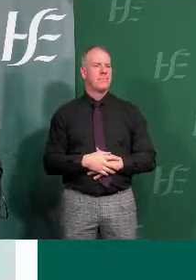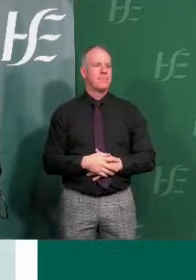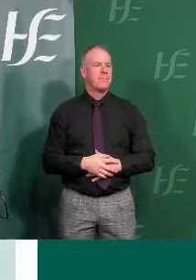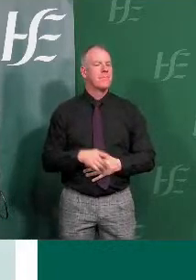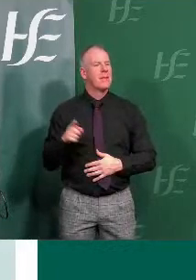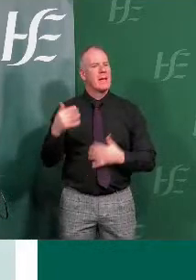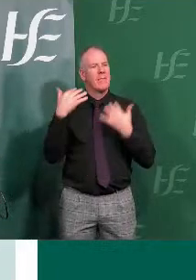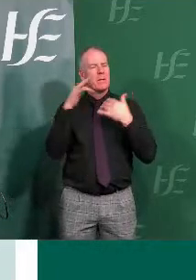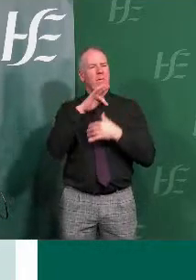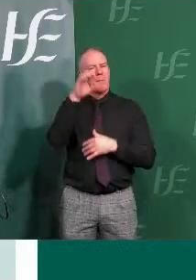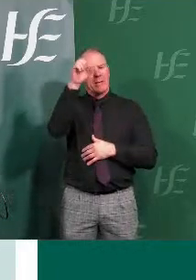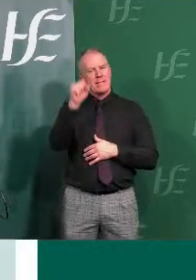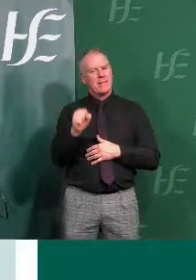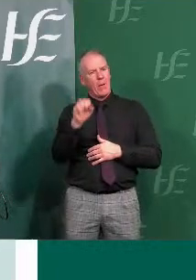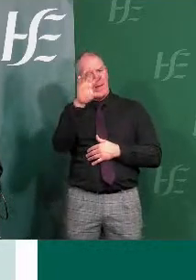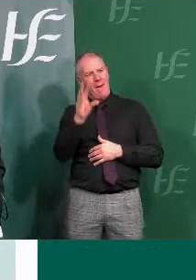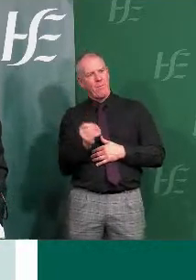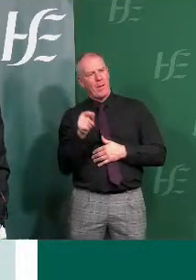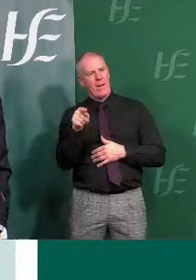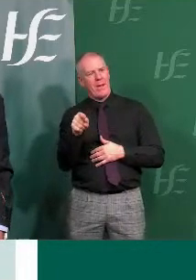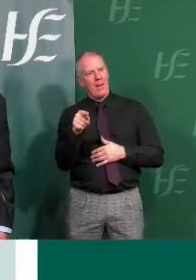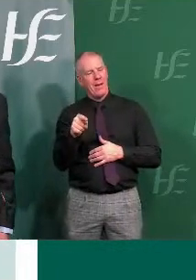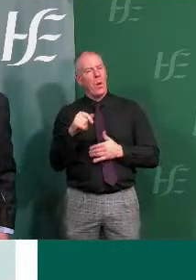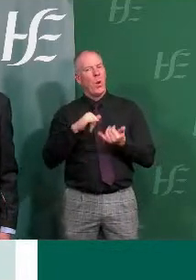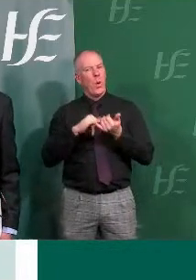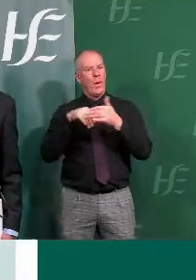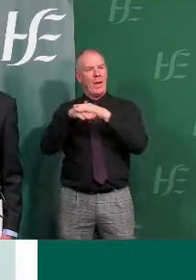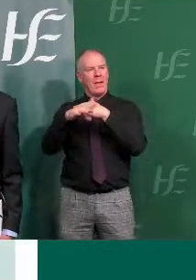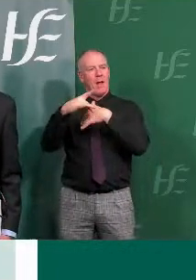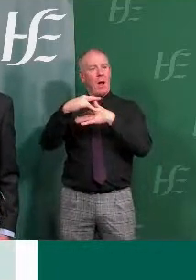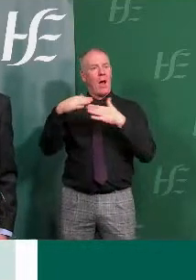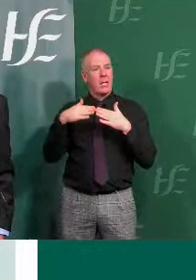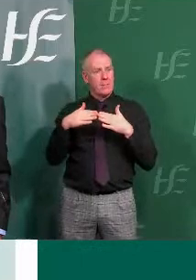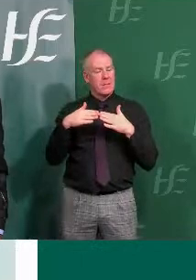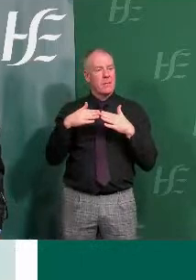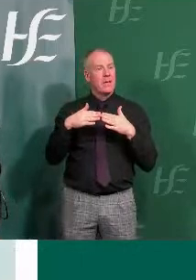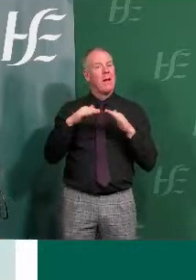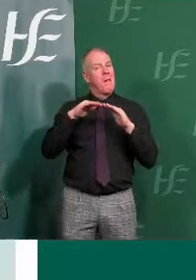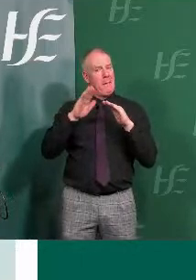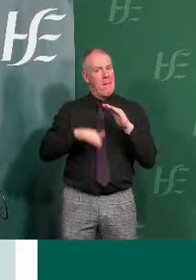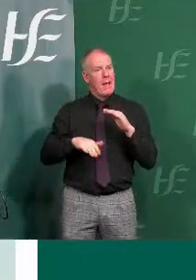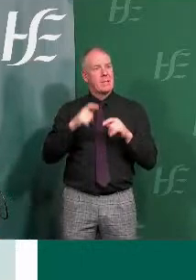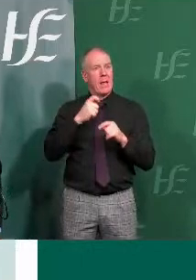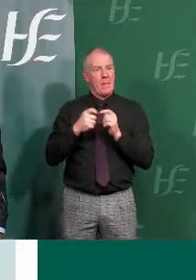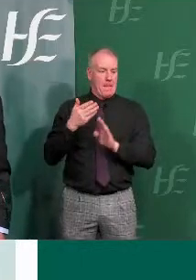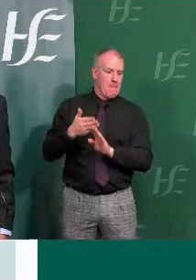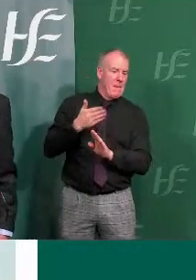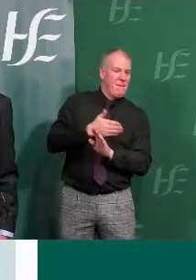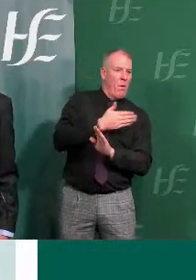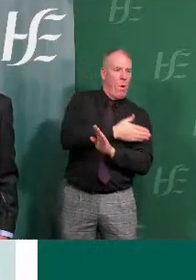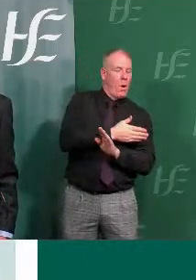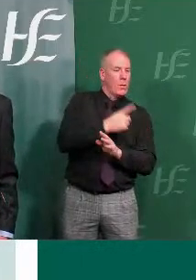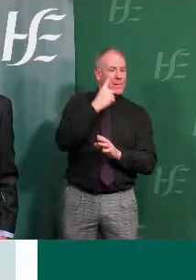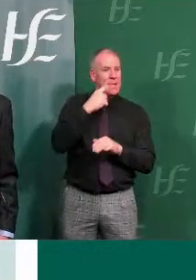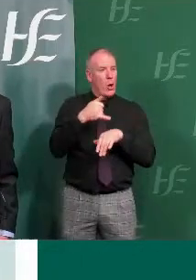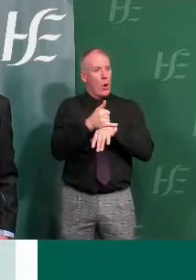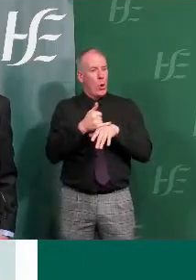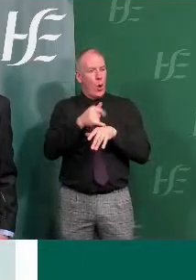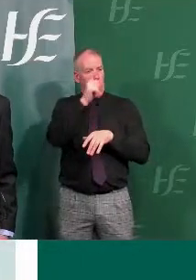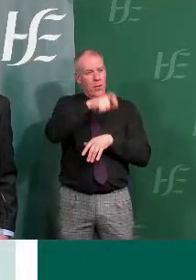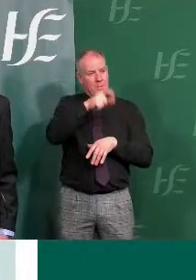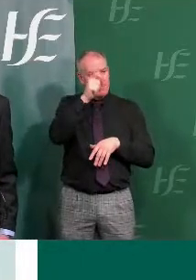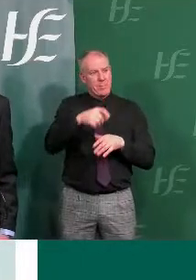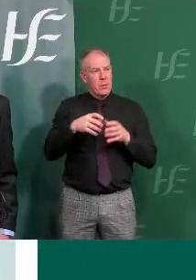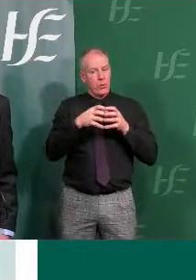South Africa on hospitalised patients showing a reduced, compared to previous surges, if you look at those coloured bars representing each of the